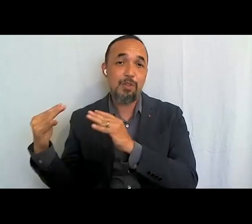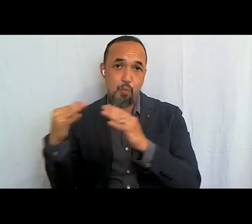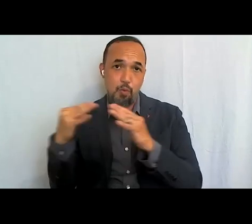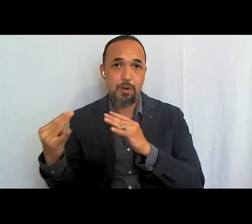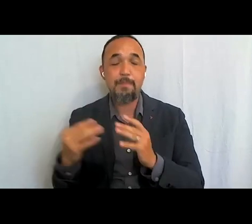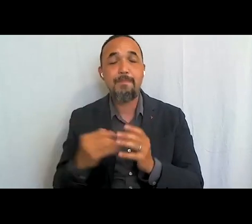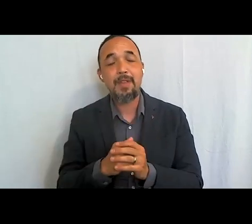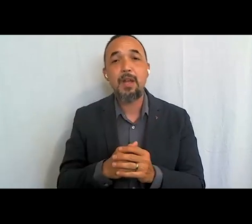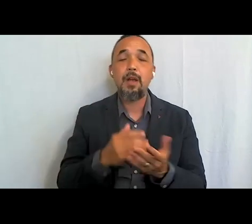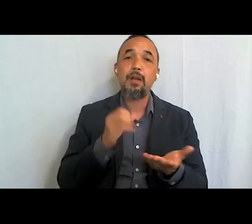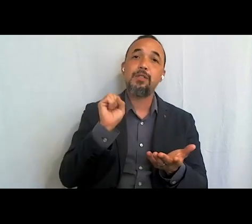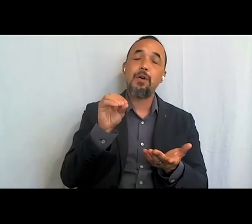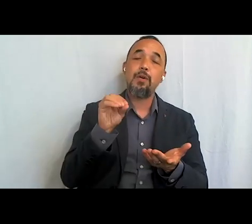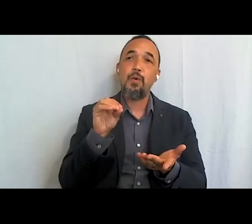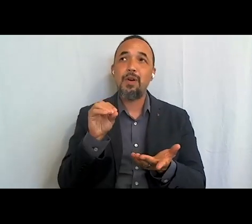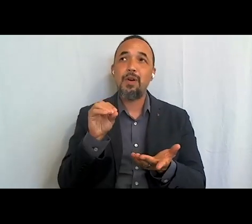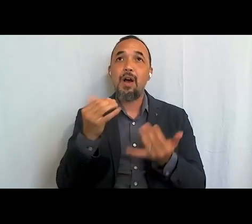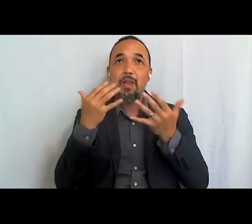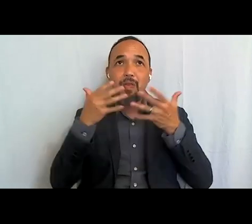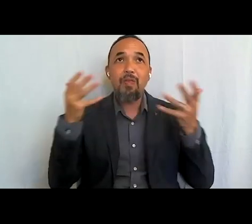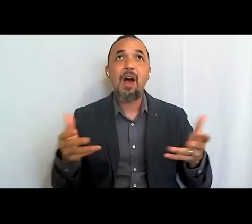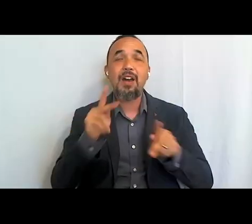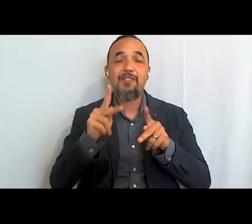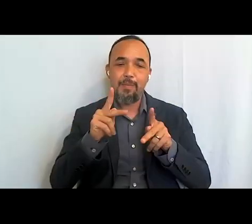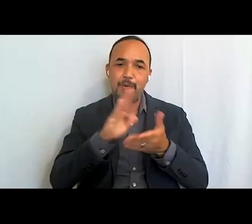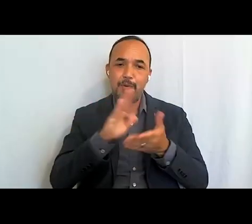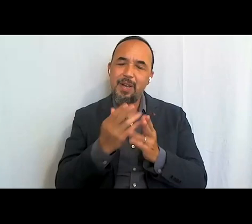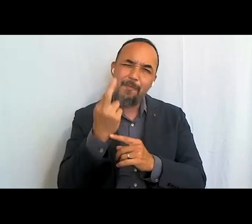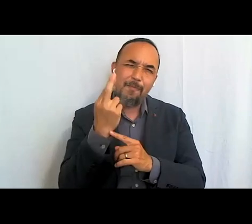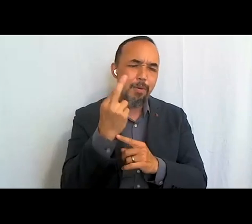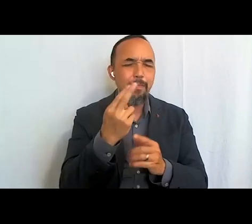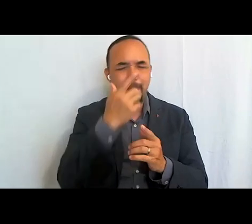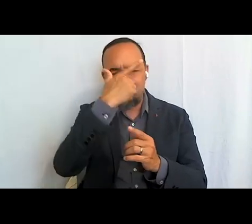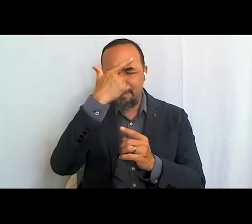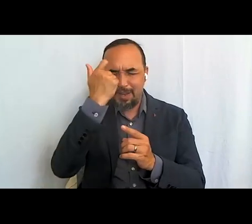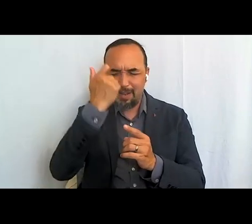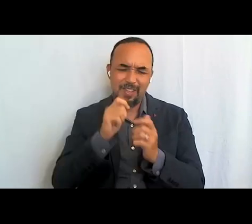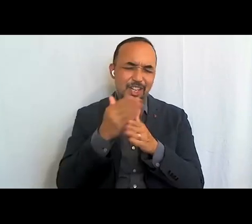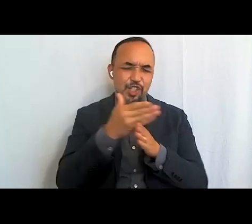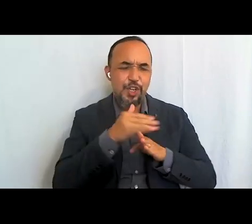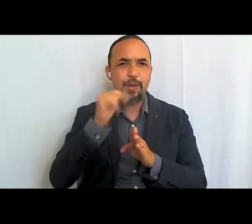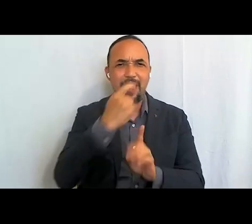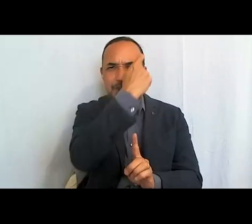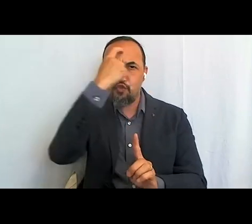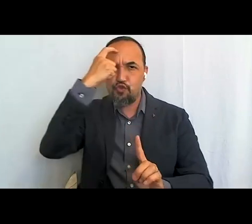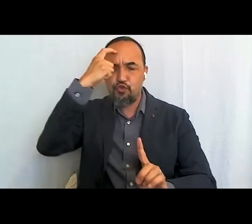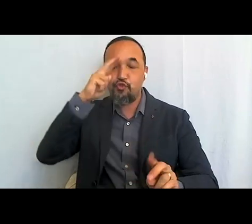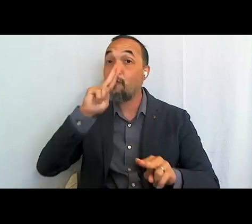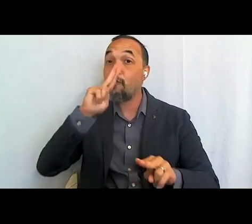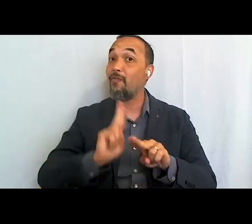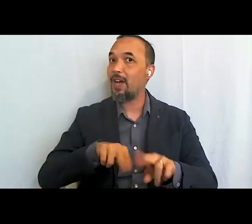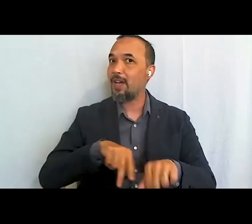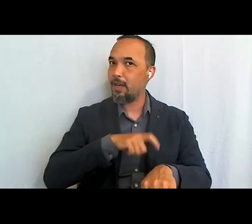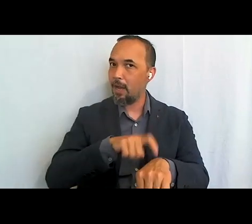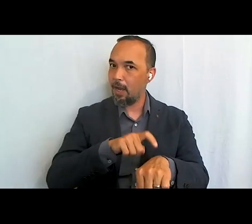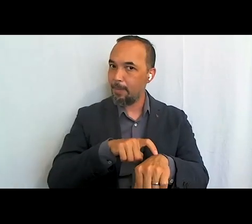trauma, fun time. And you know, you want to stay connected and stay friends. You can also email your